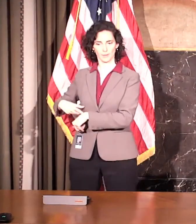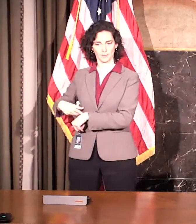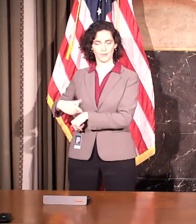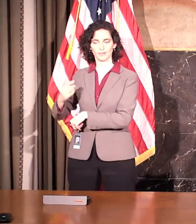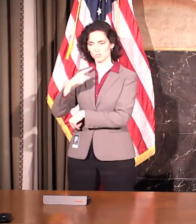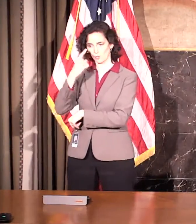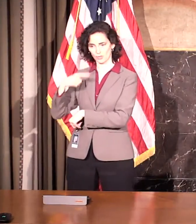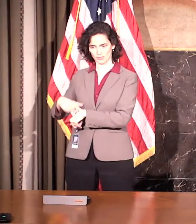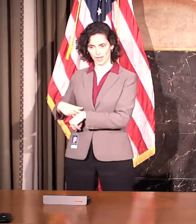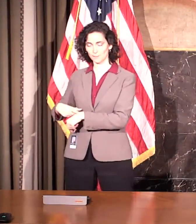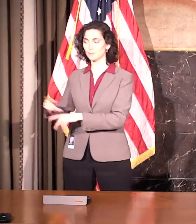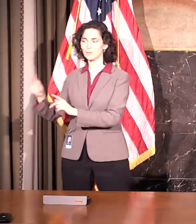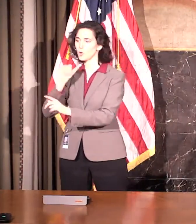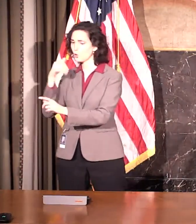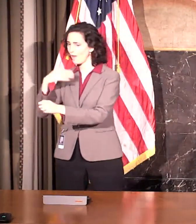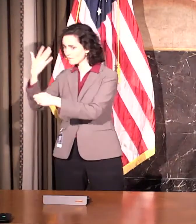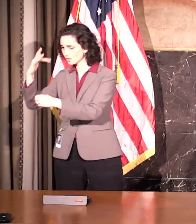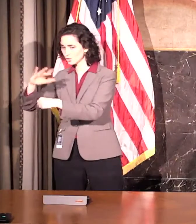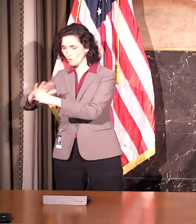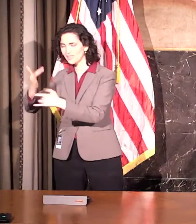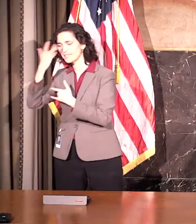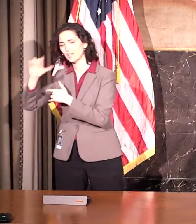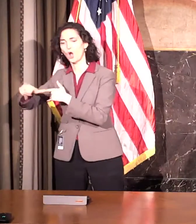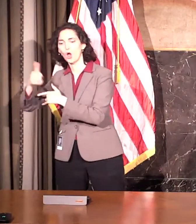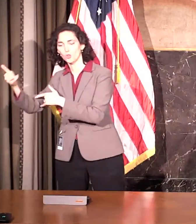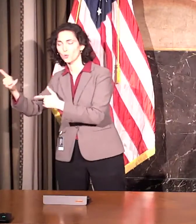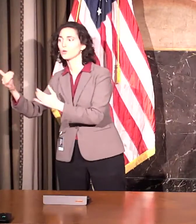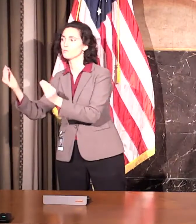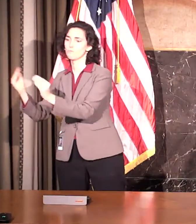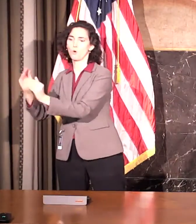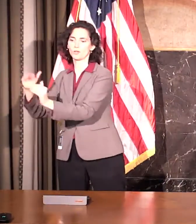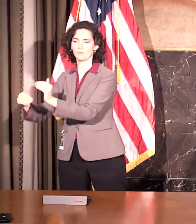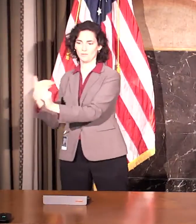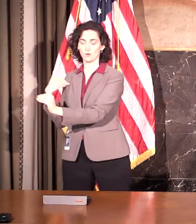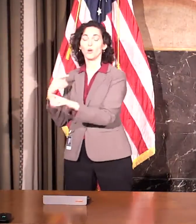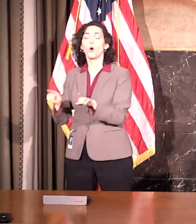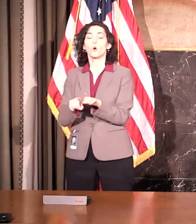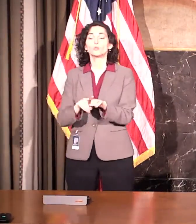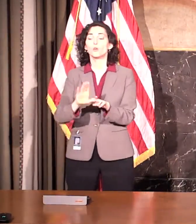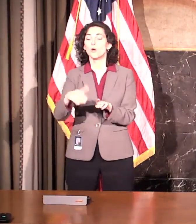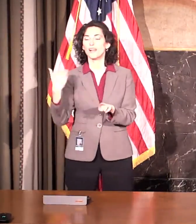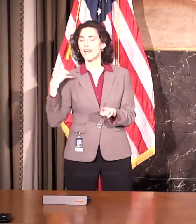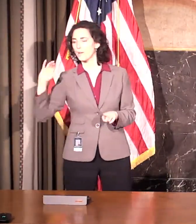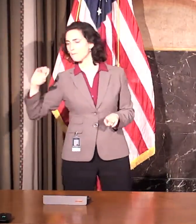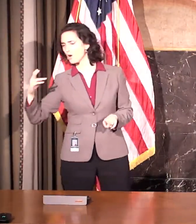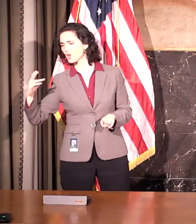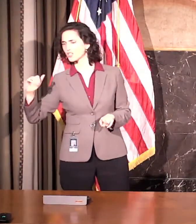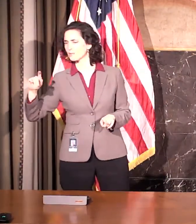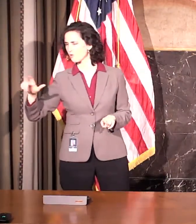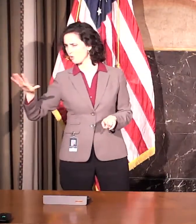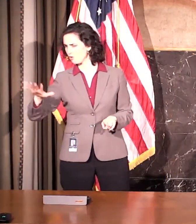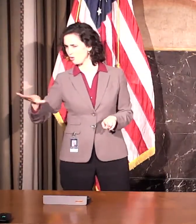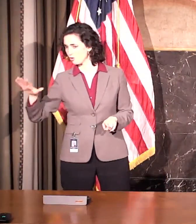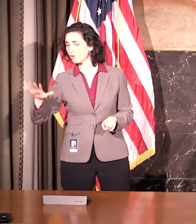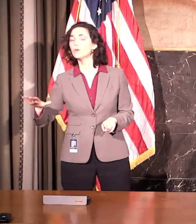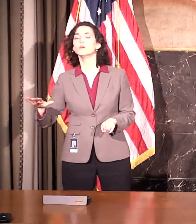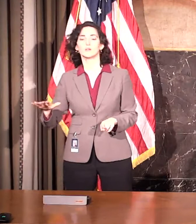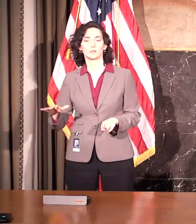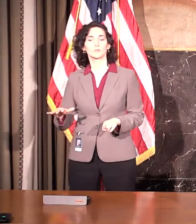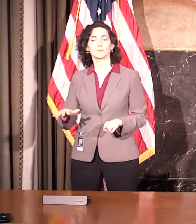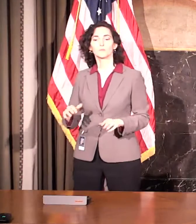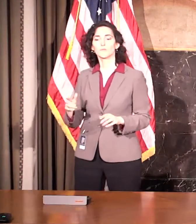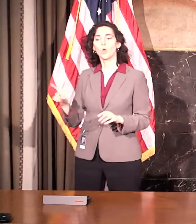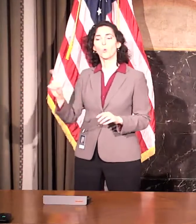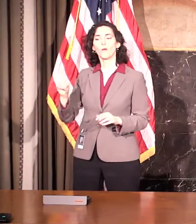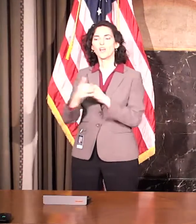summer. But secondly, if you go back to March and April, you know that the highest growth rate in case incidence